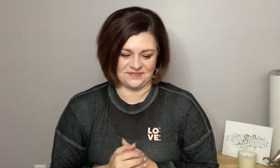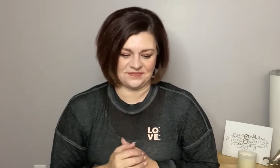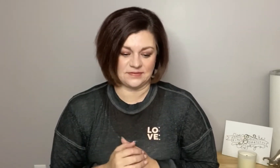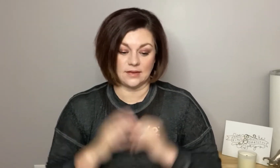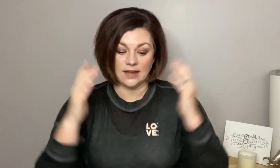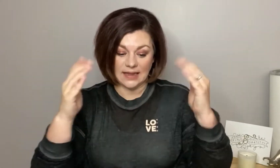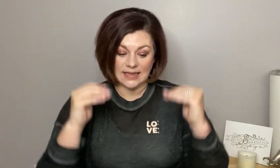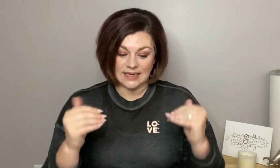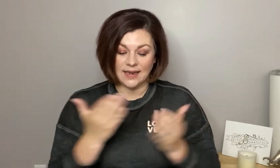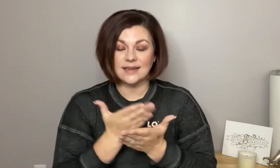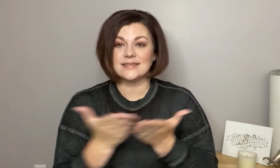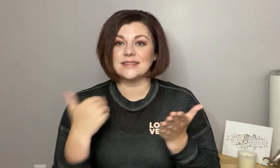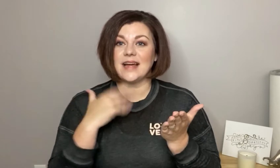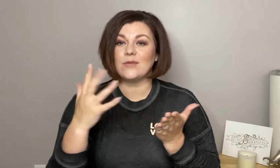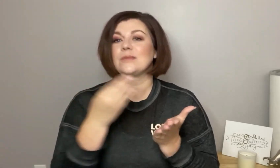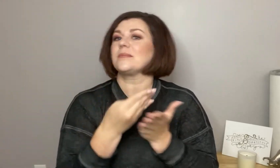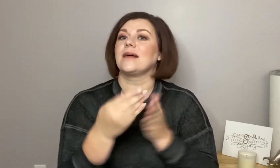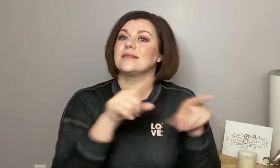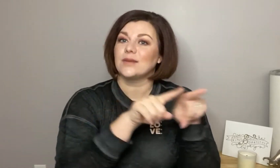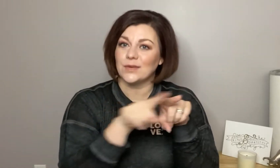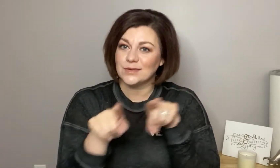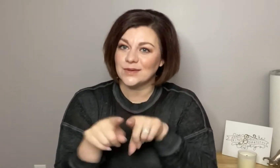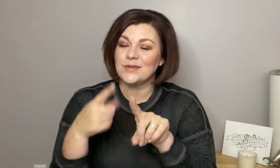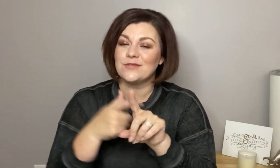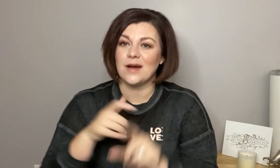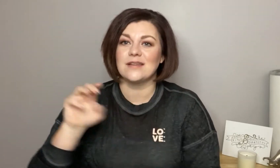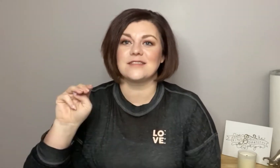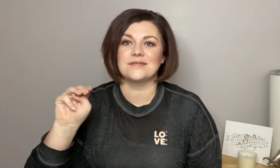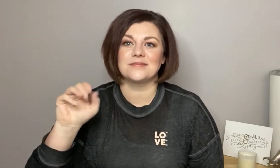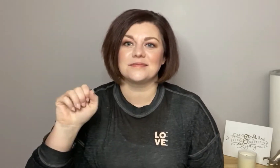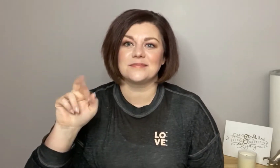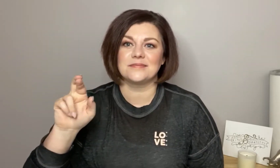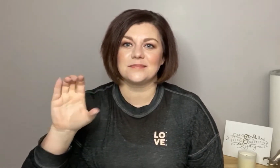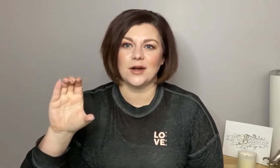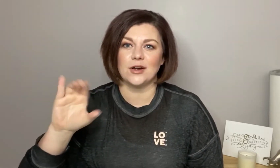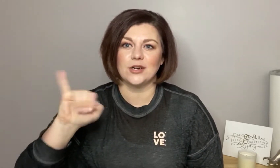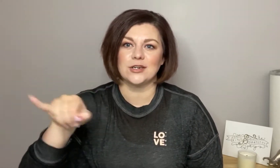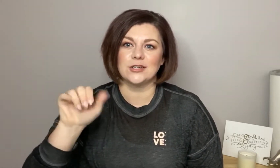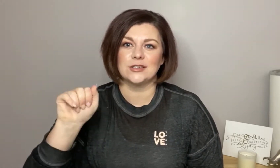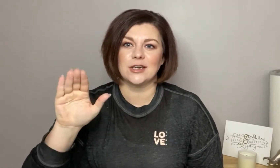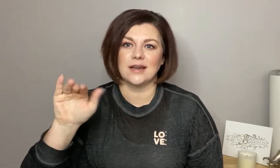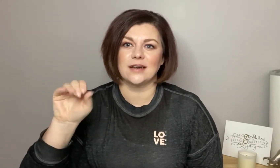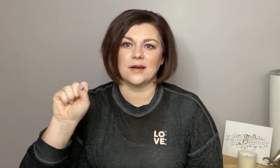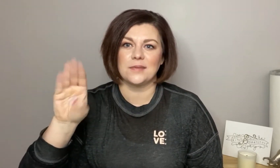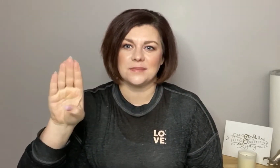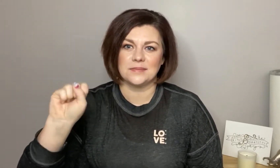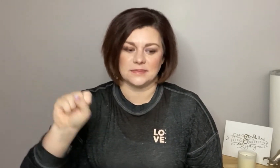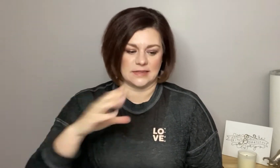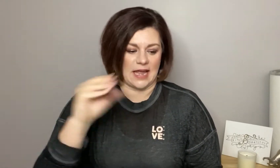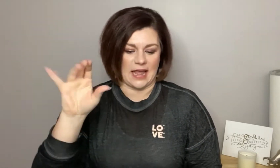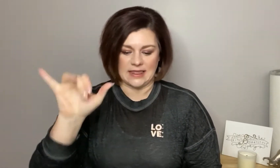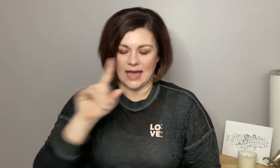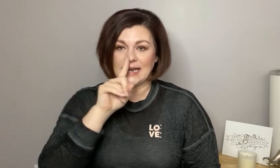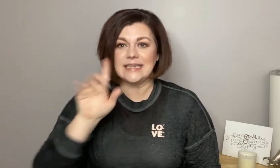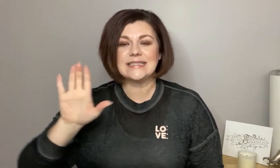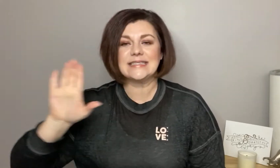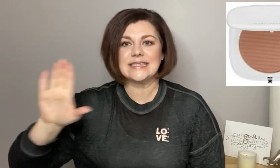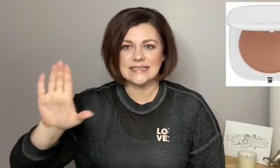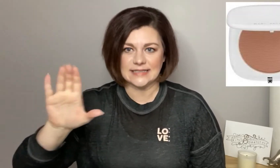beautiful. Okay, and the next item on my list is also from Marc Jacobs, and it is